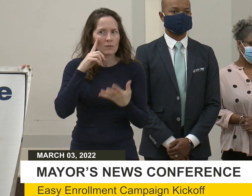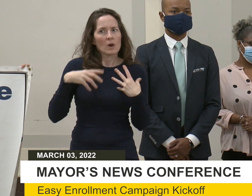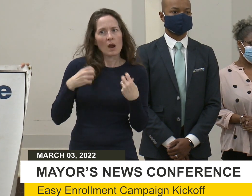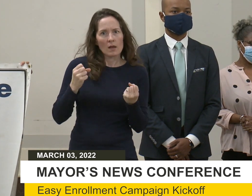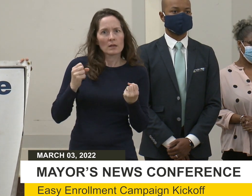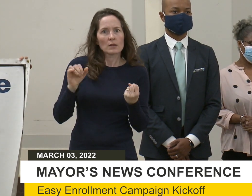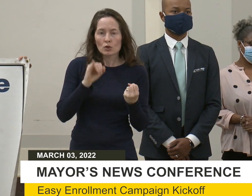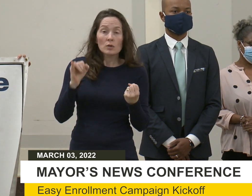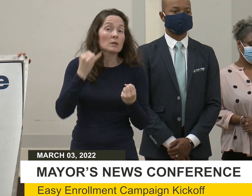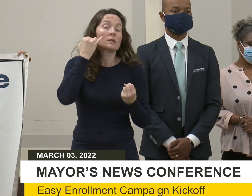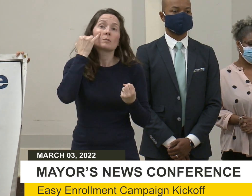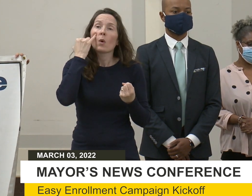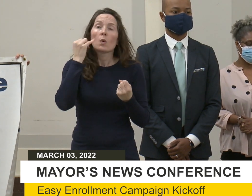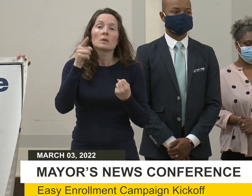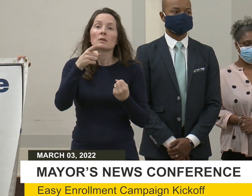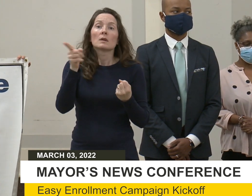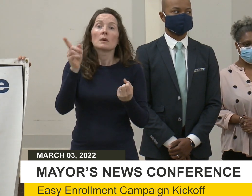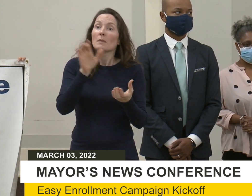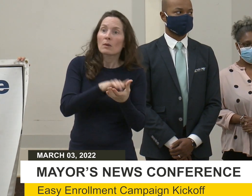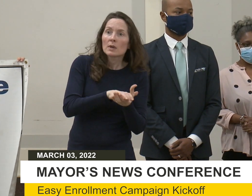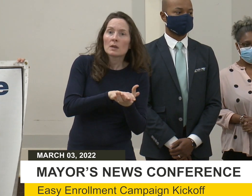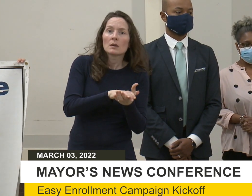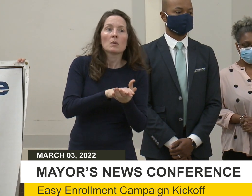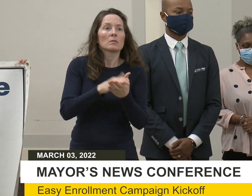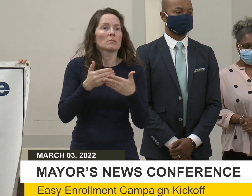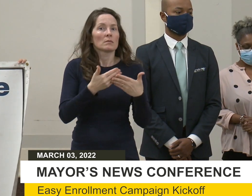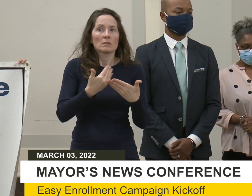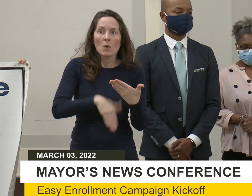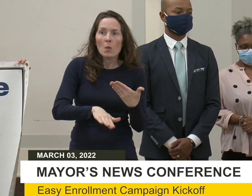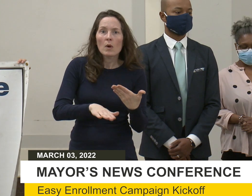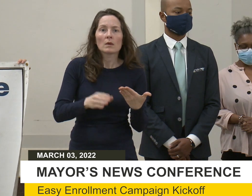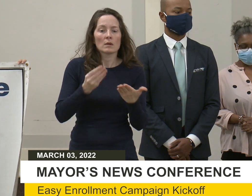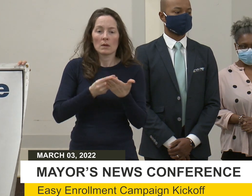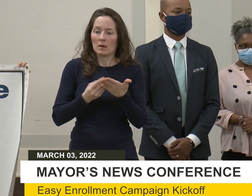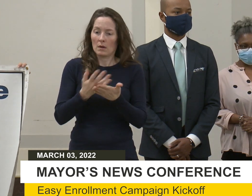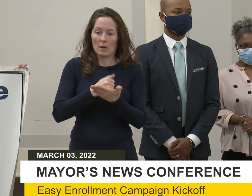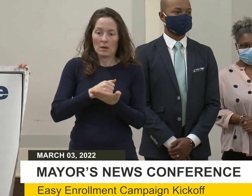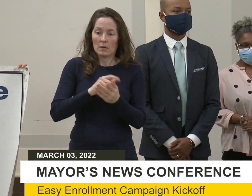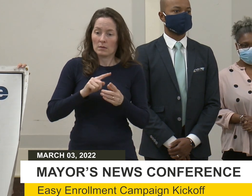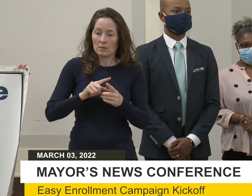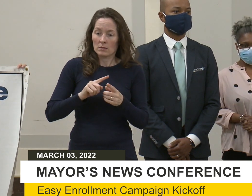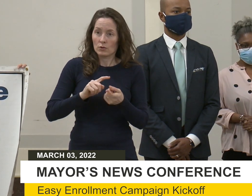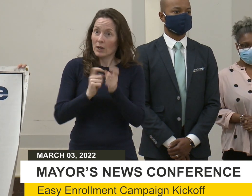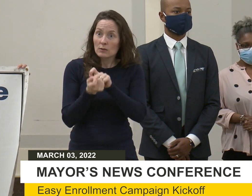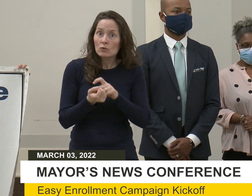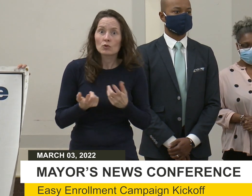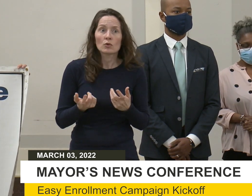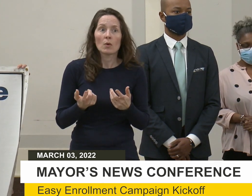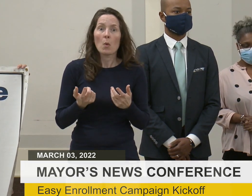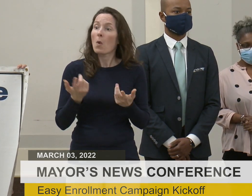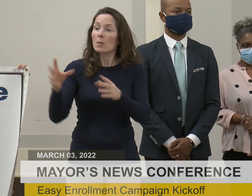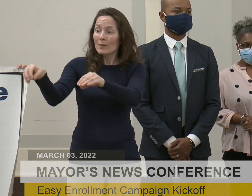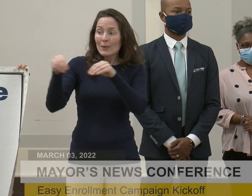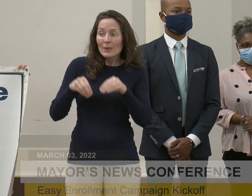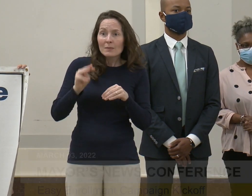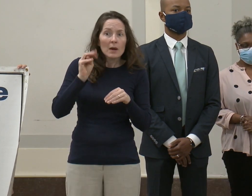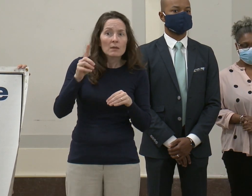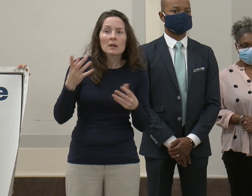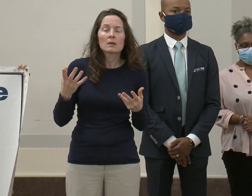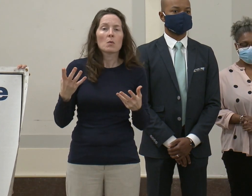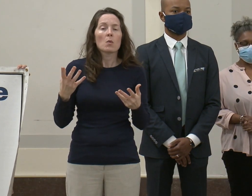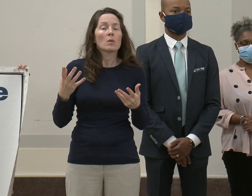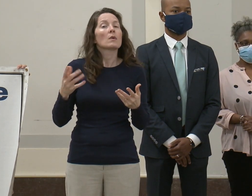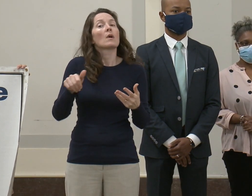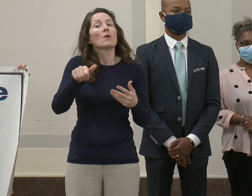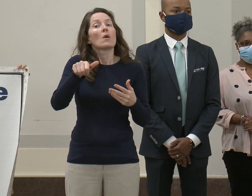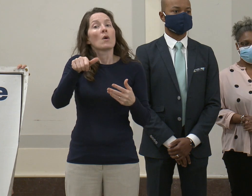get married, you have a child, you have a change in income, you're new into the state, you have loss of employer-sponsored